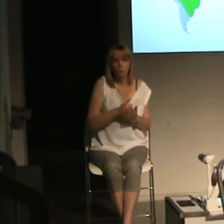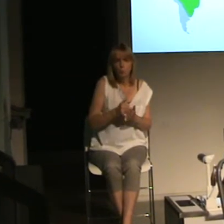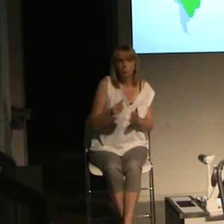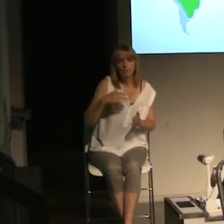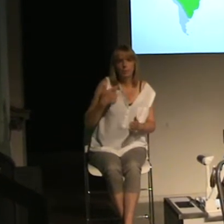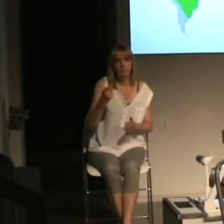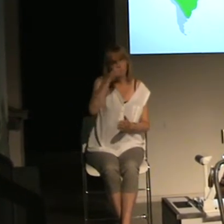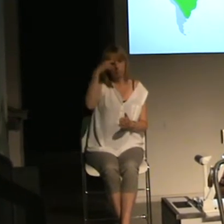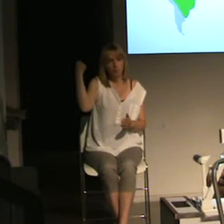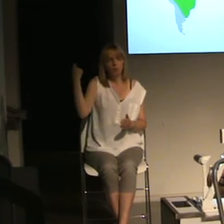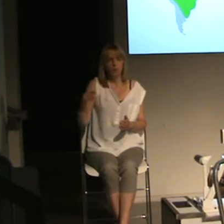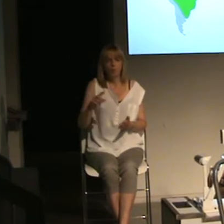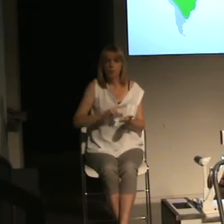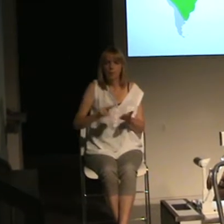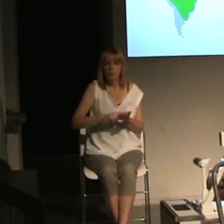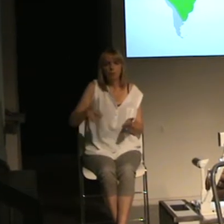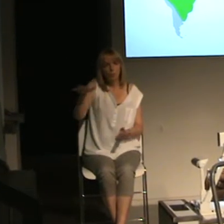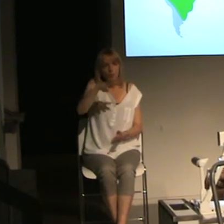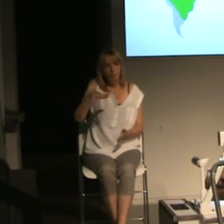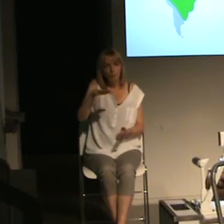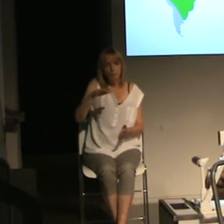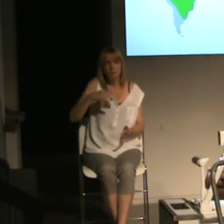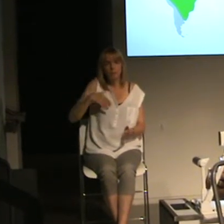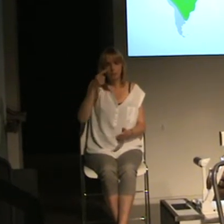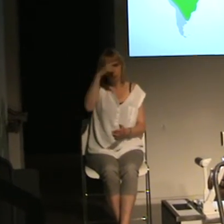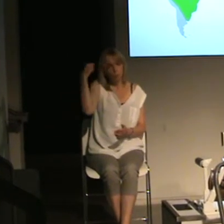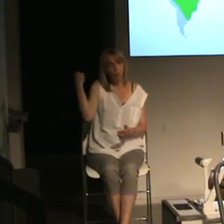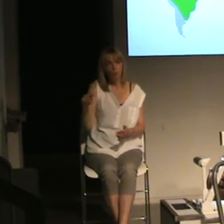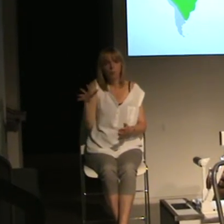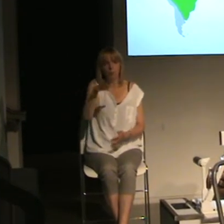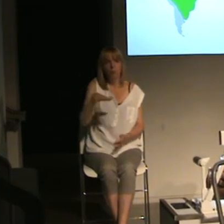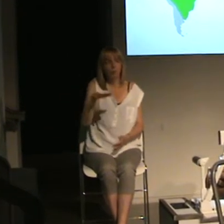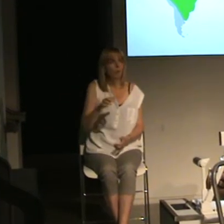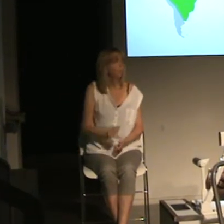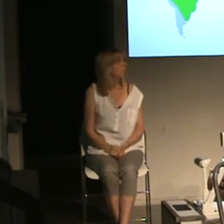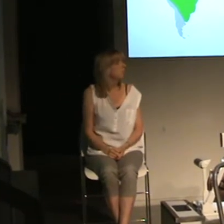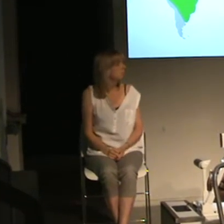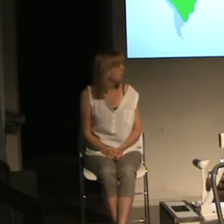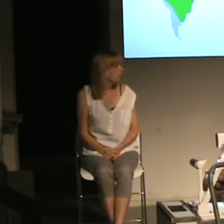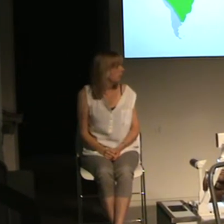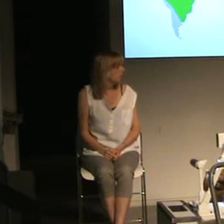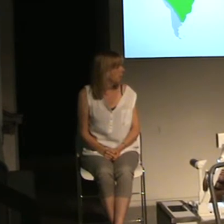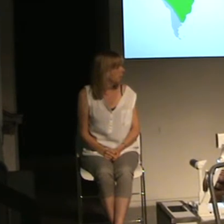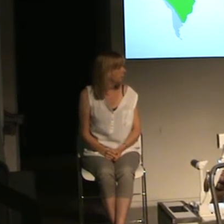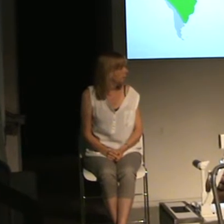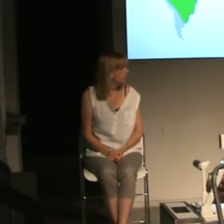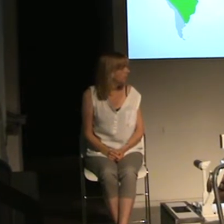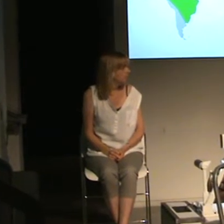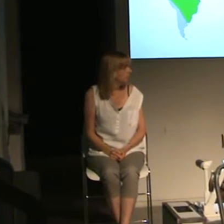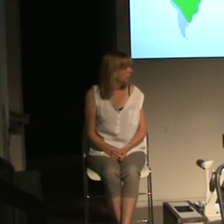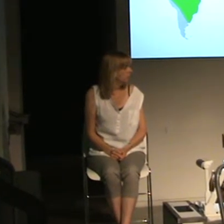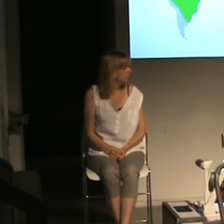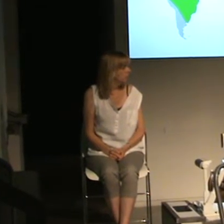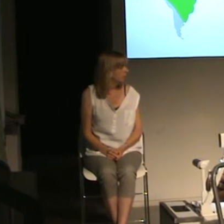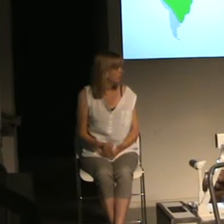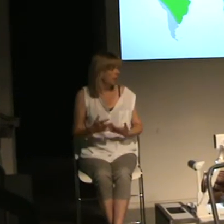So you see the range around the world of where you find crocodile species today. Now while we're talking about those differences, Lorna, it'd be really